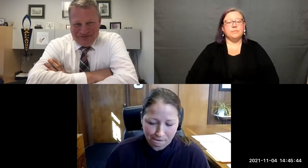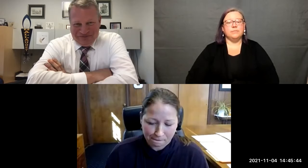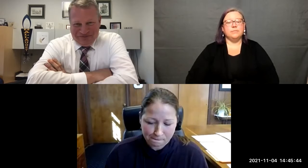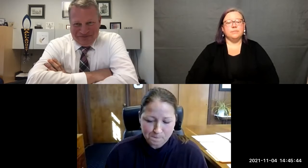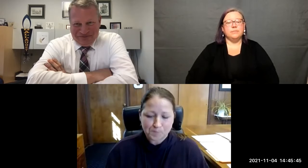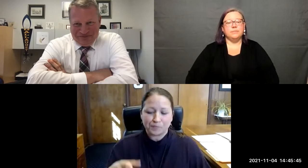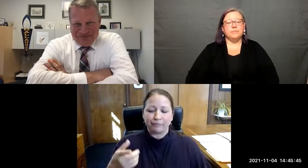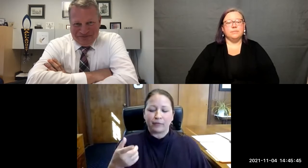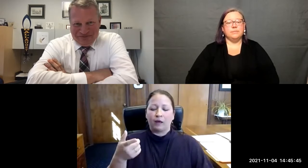interesting conversation.